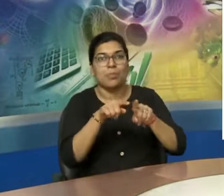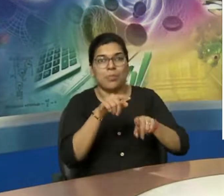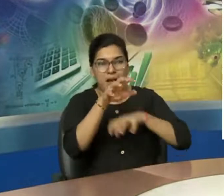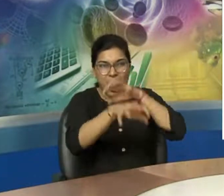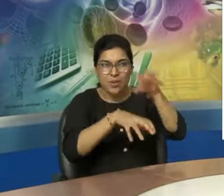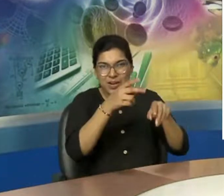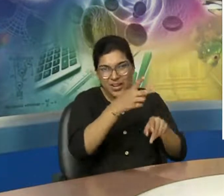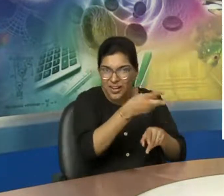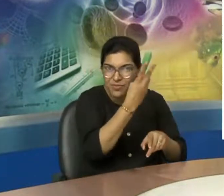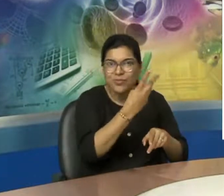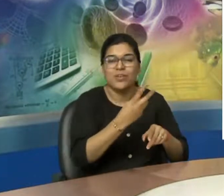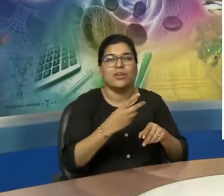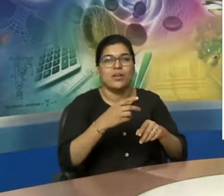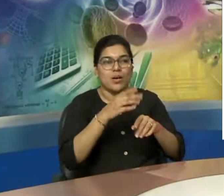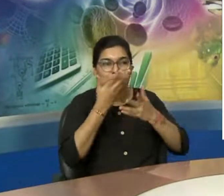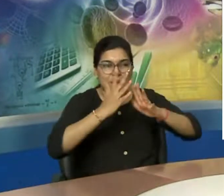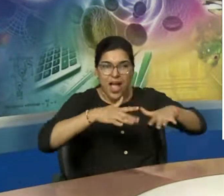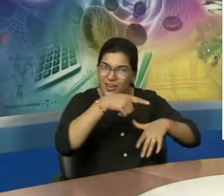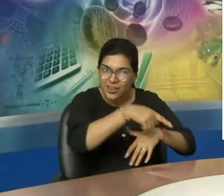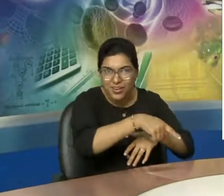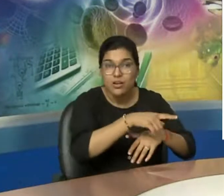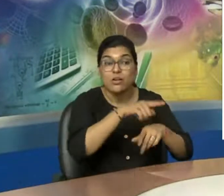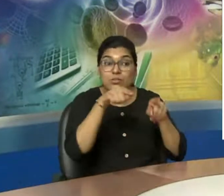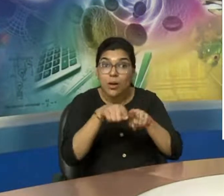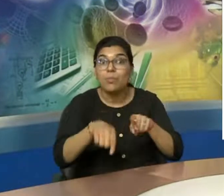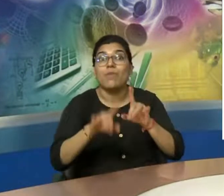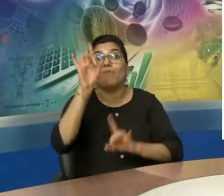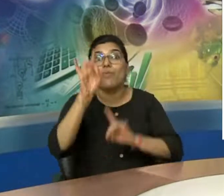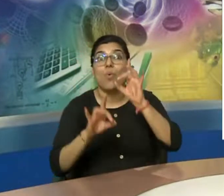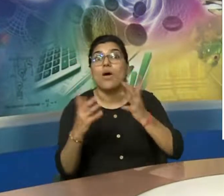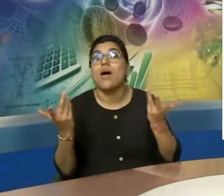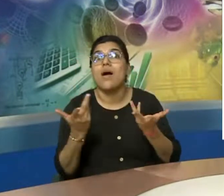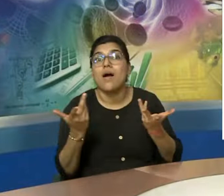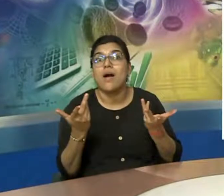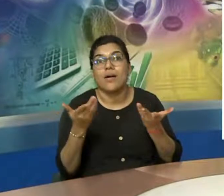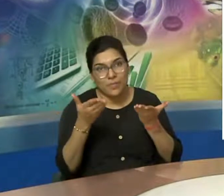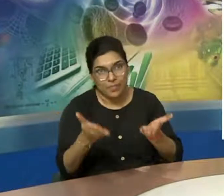In a similar way, there is variation in plants.